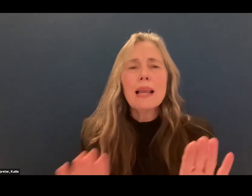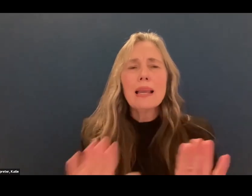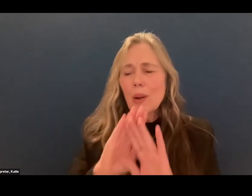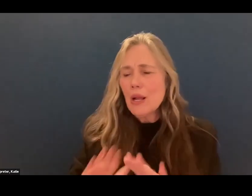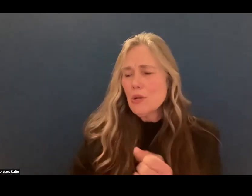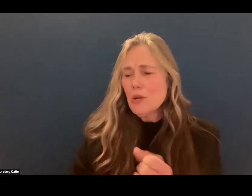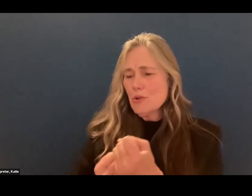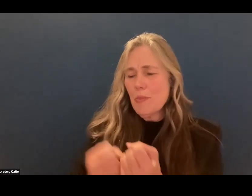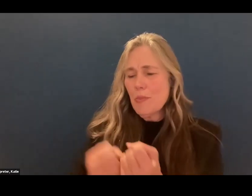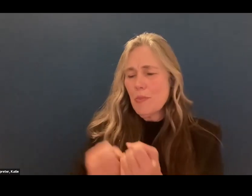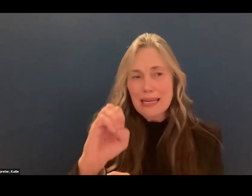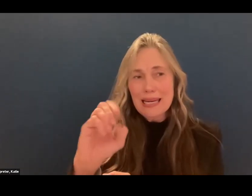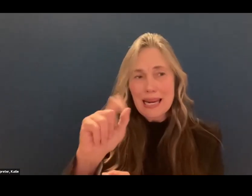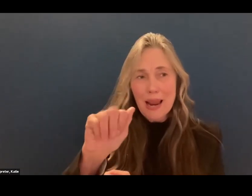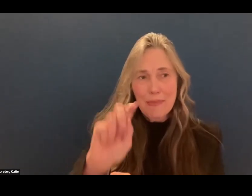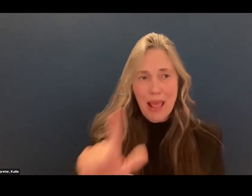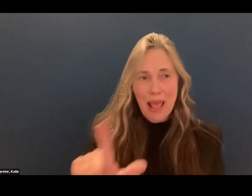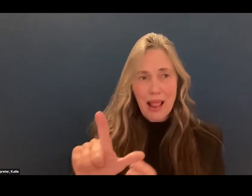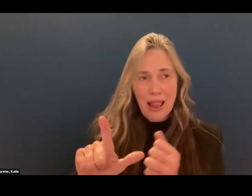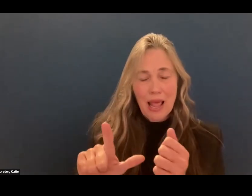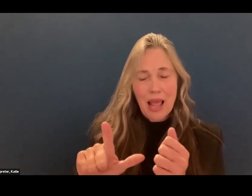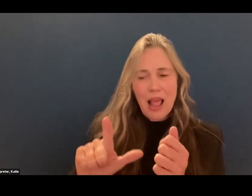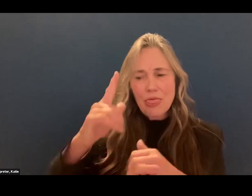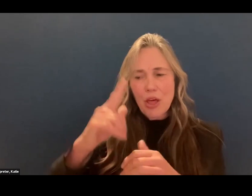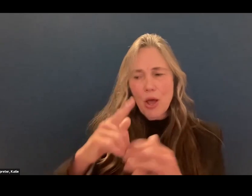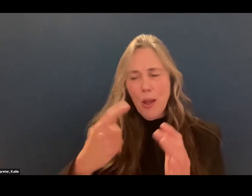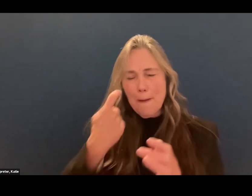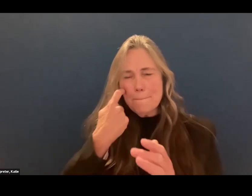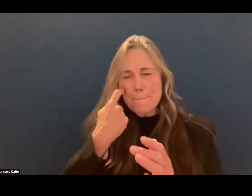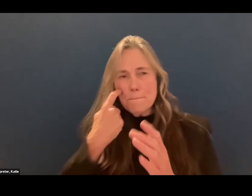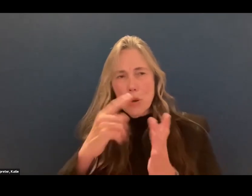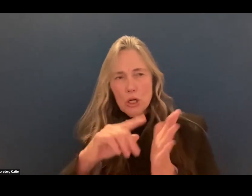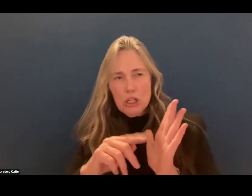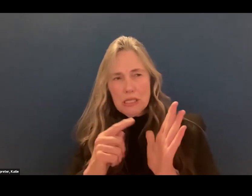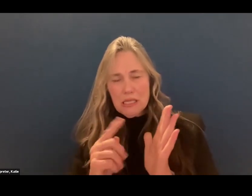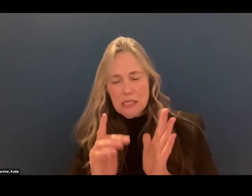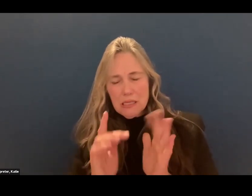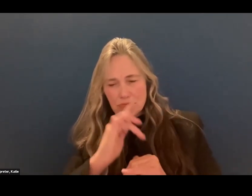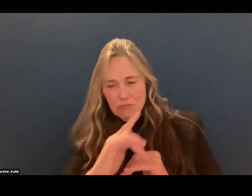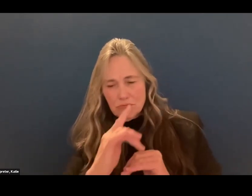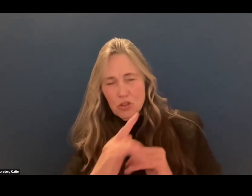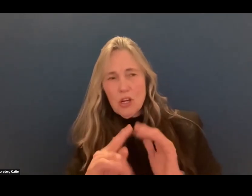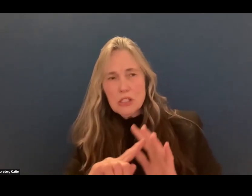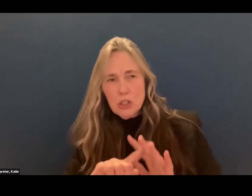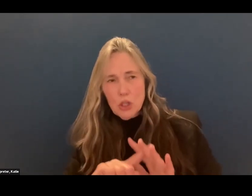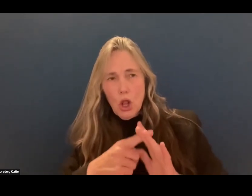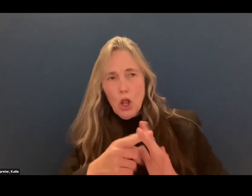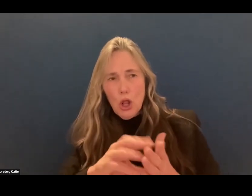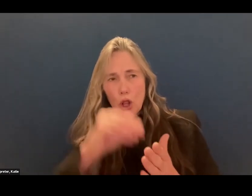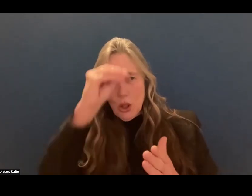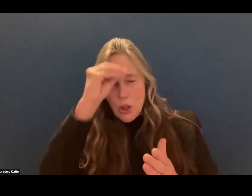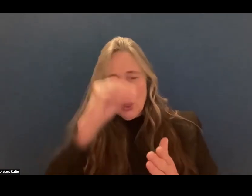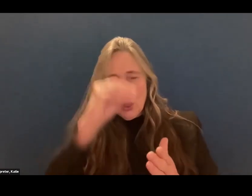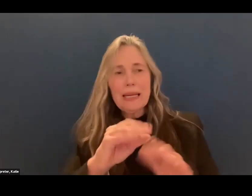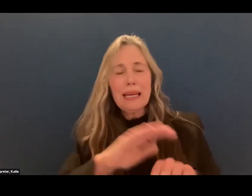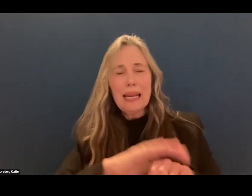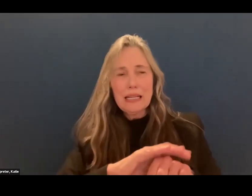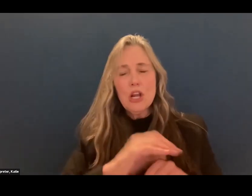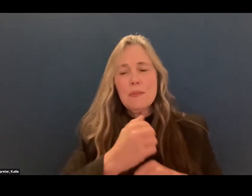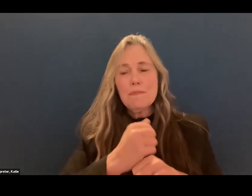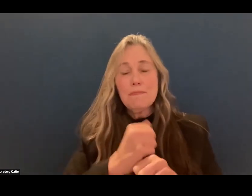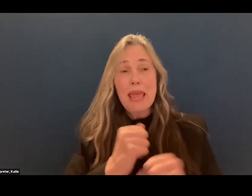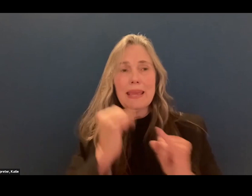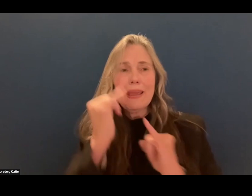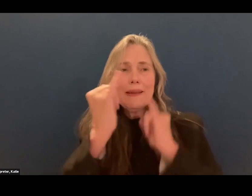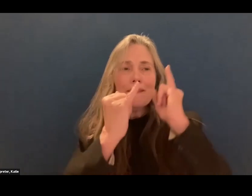EML students, emergent multilingual students, and newcomers at La Colina. She creates innovative, thoughtful, differentiated,